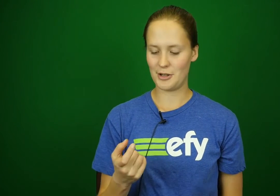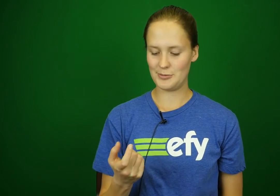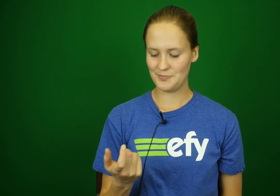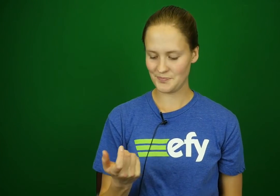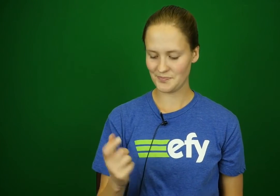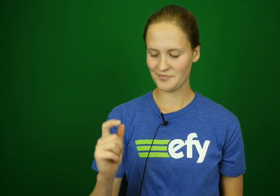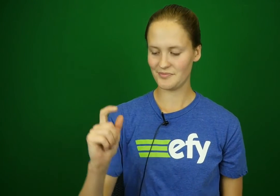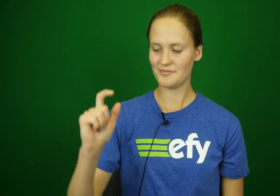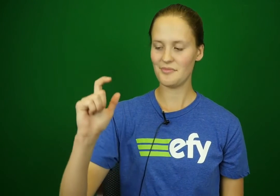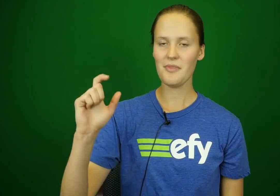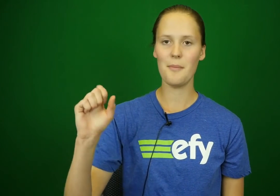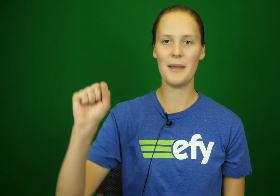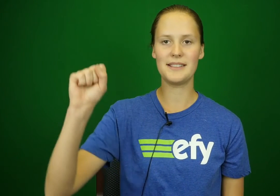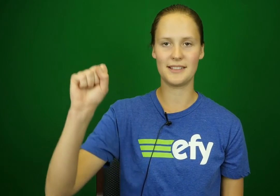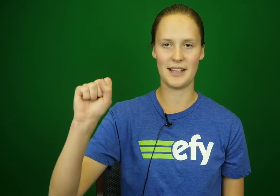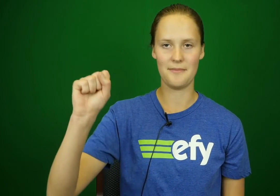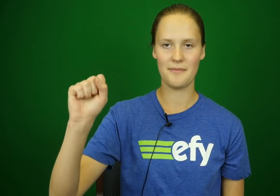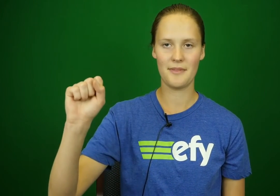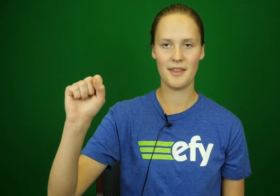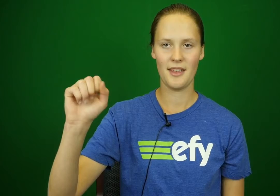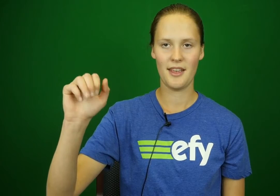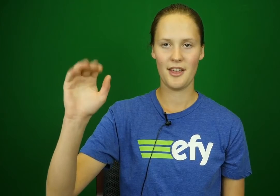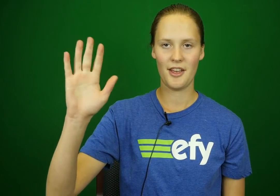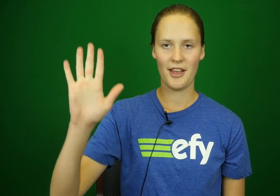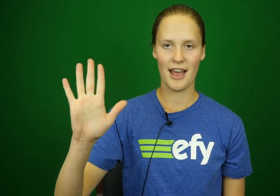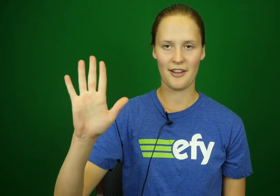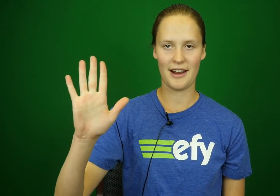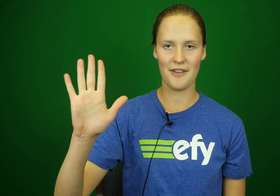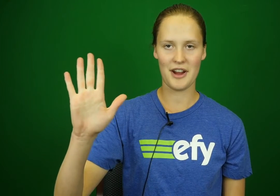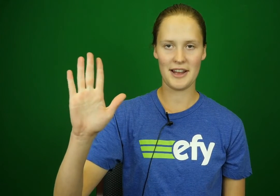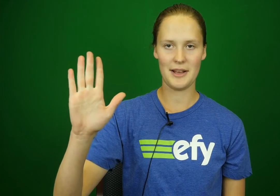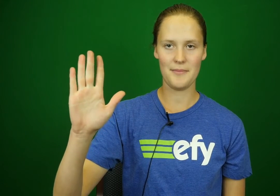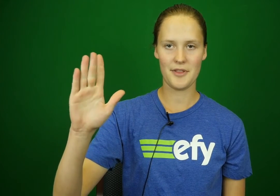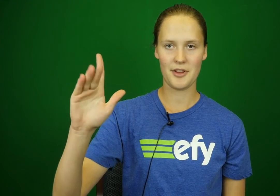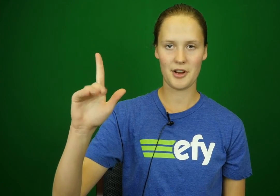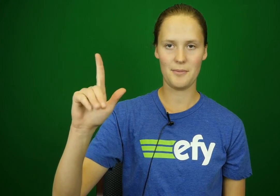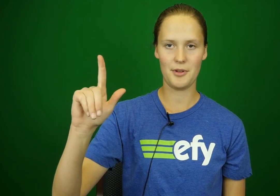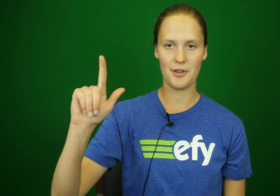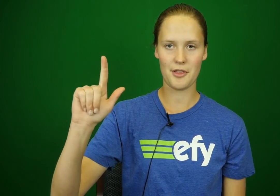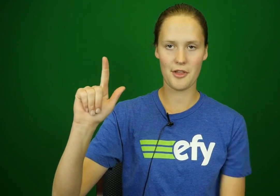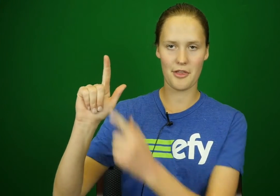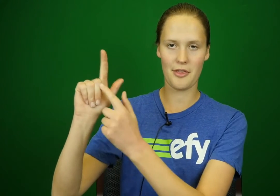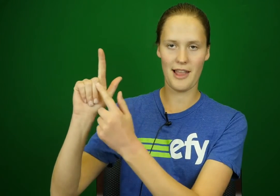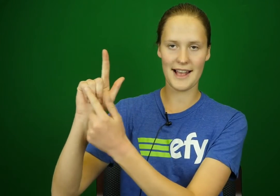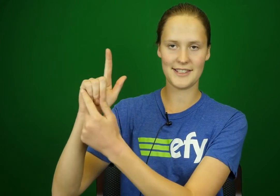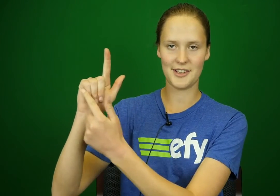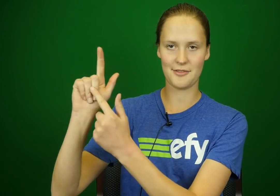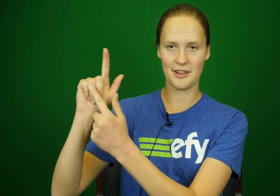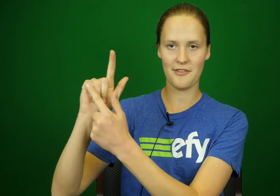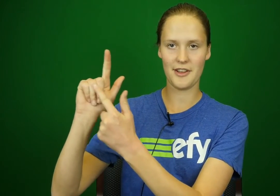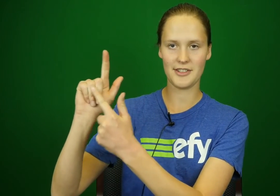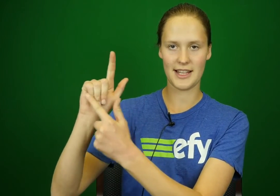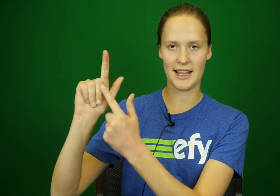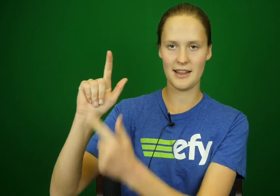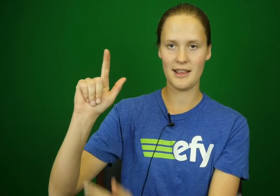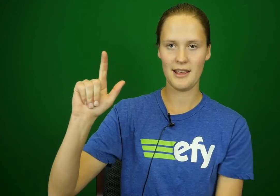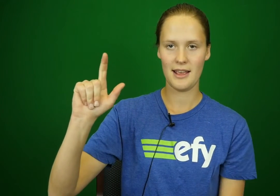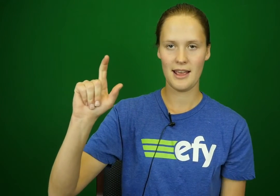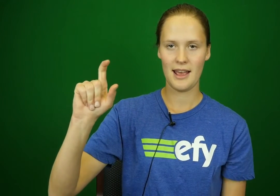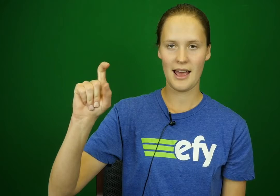So basically, you're going to have your hand up, you're going to pull the last 3 fingers in,